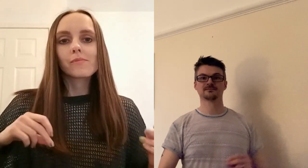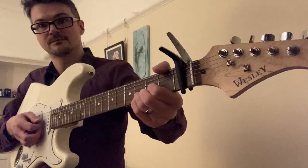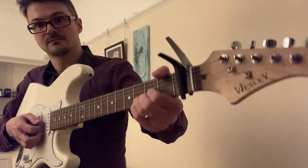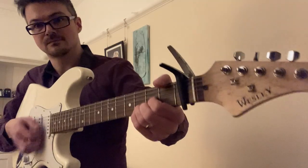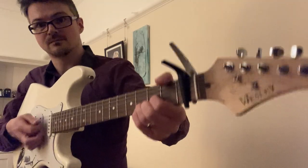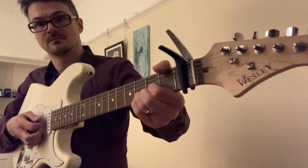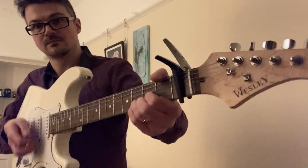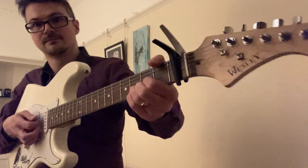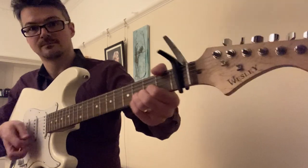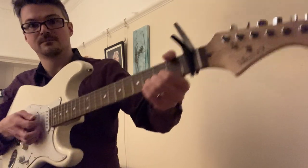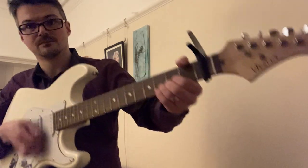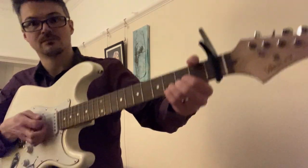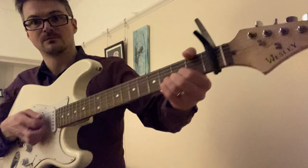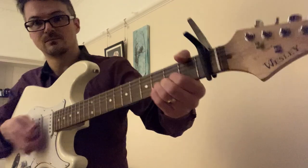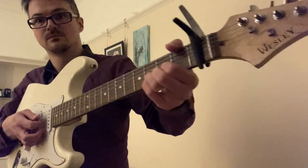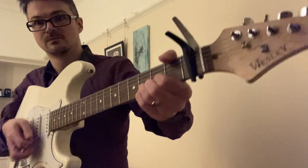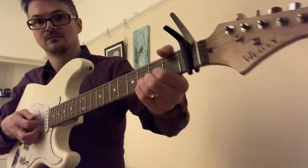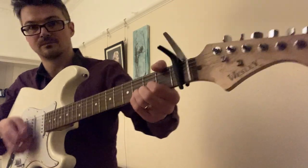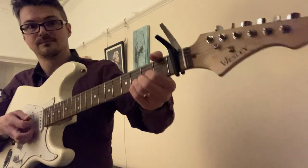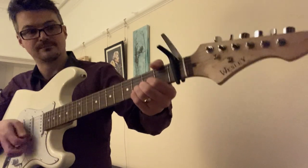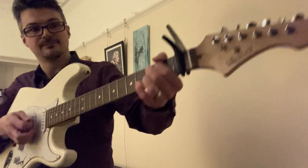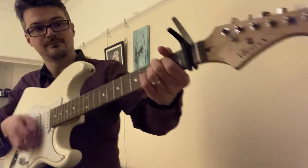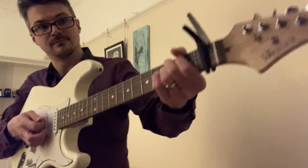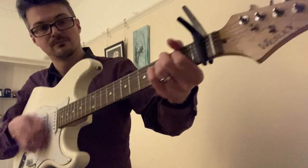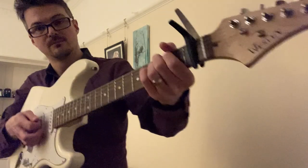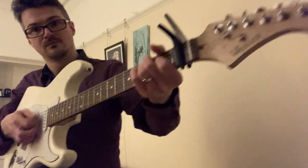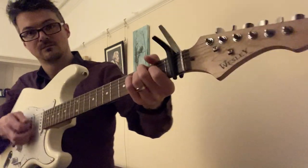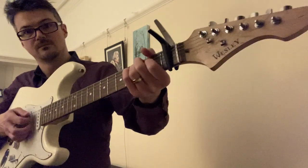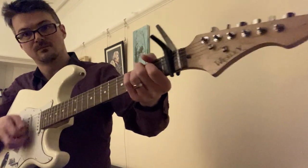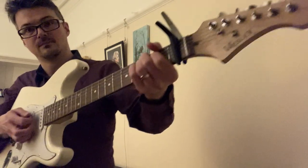this. Doing alright, doing